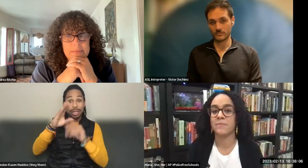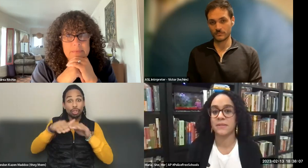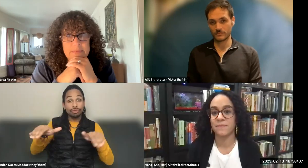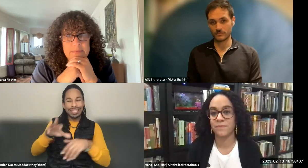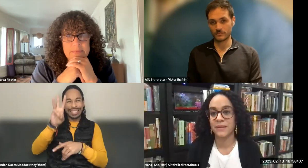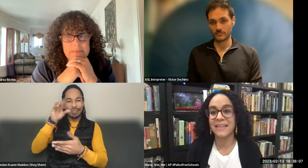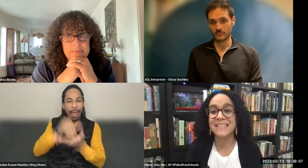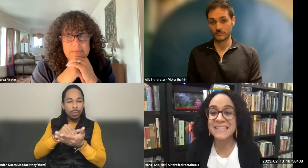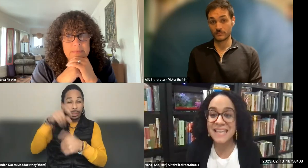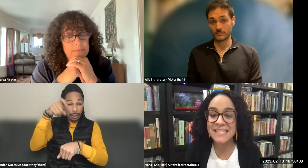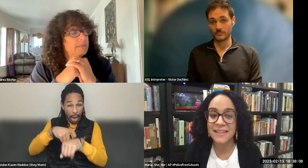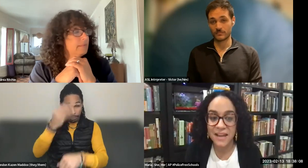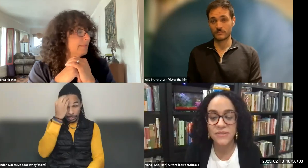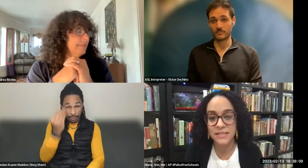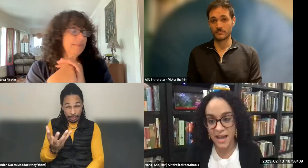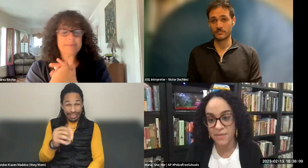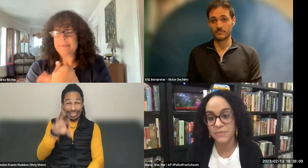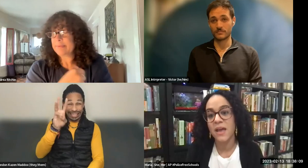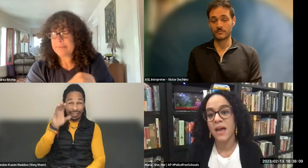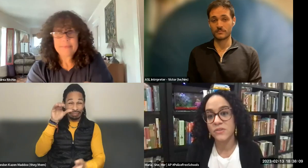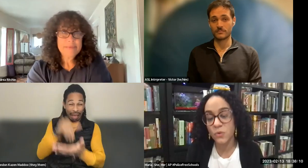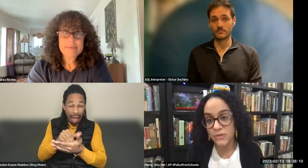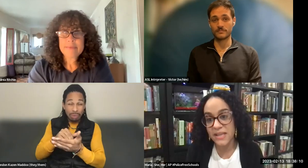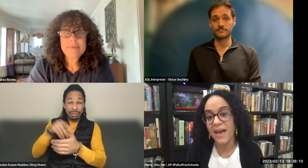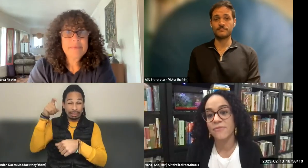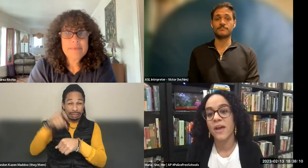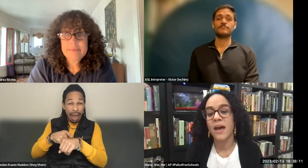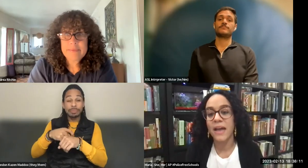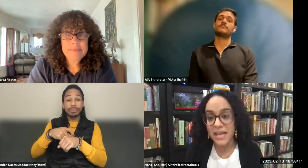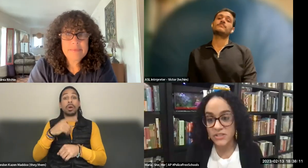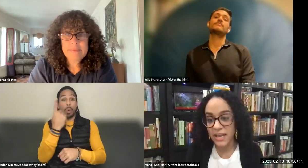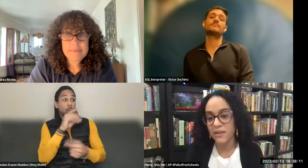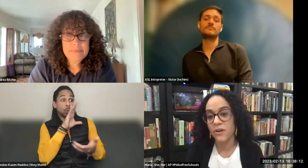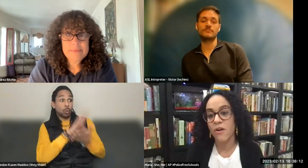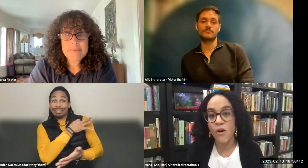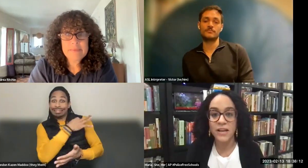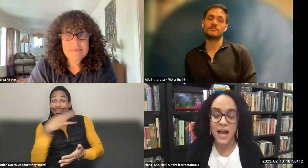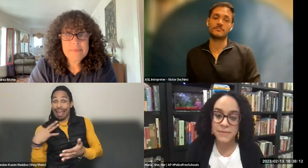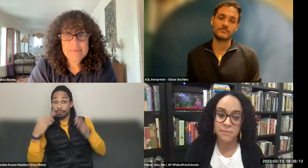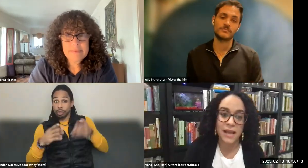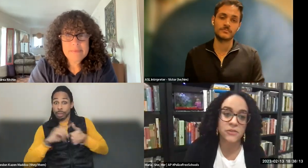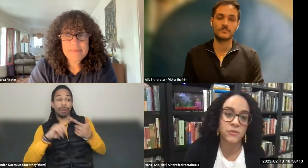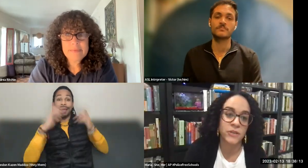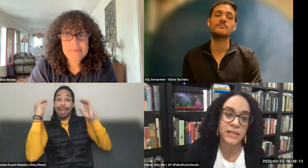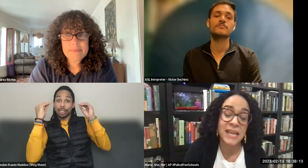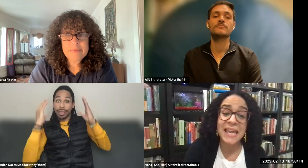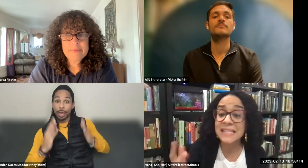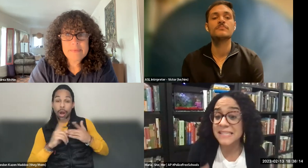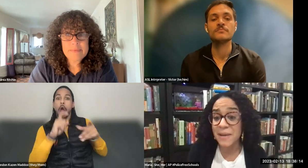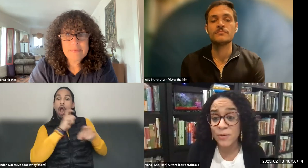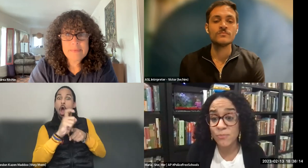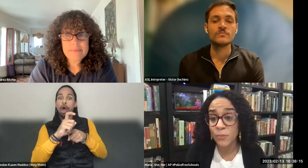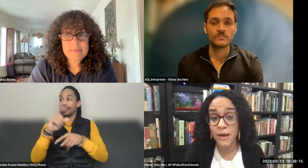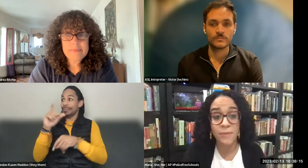6,000 times. That's 6,000 times a school staff, educator called the cops on Black children.